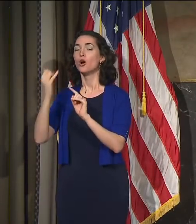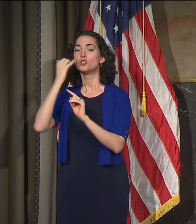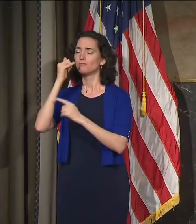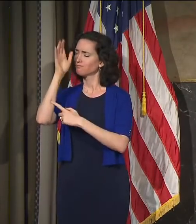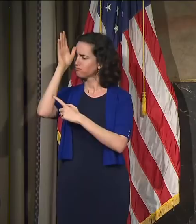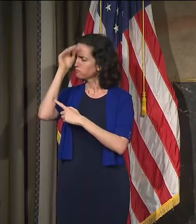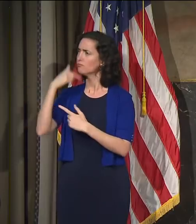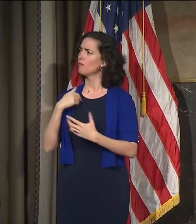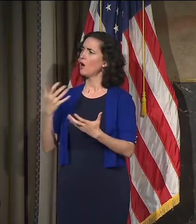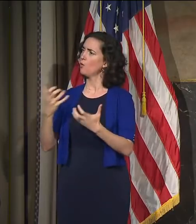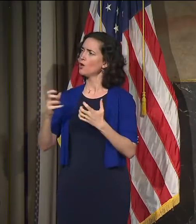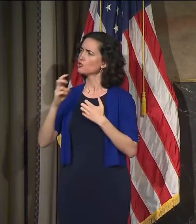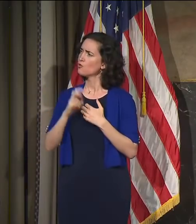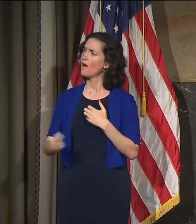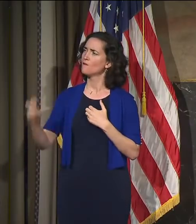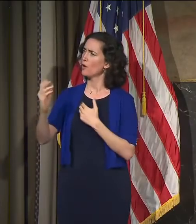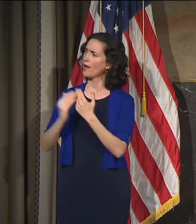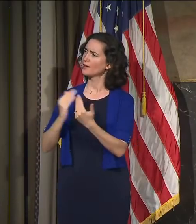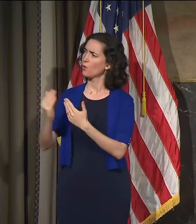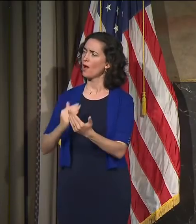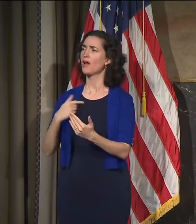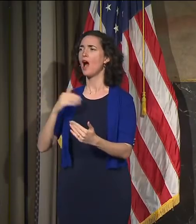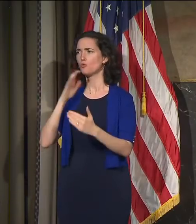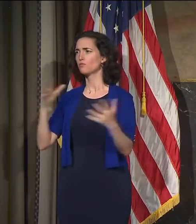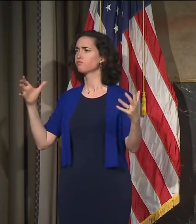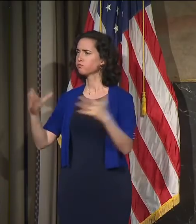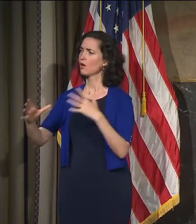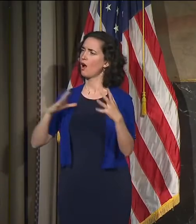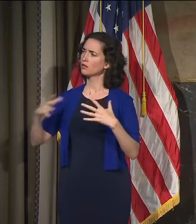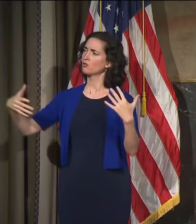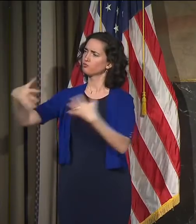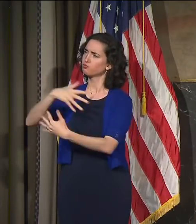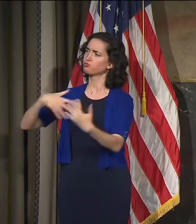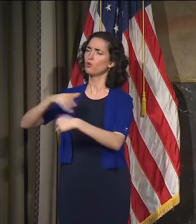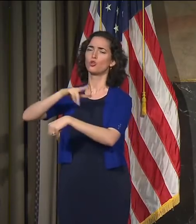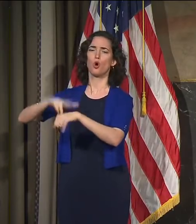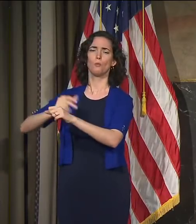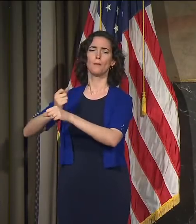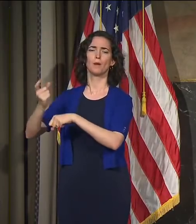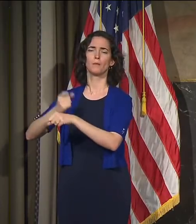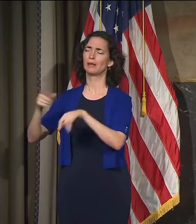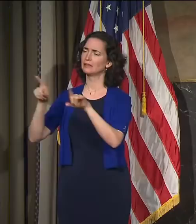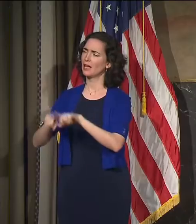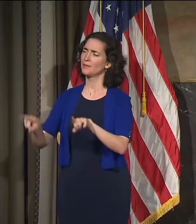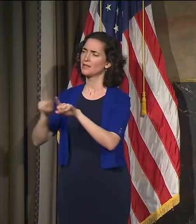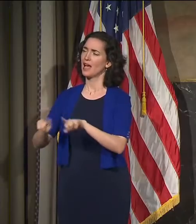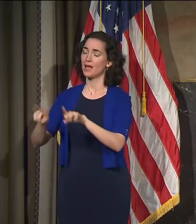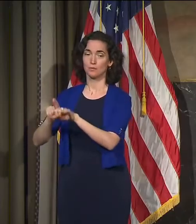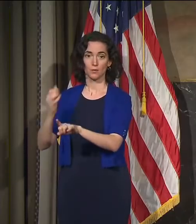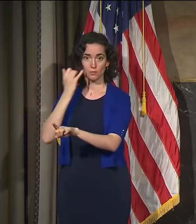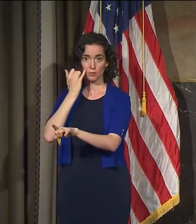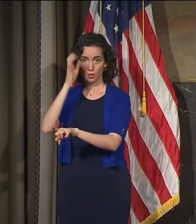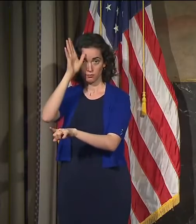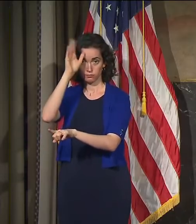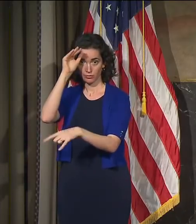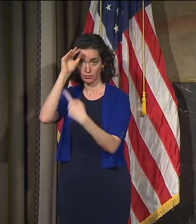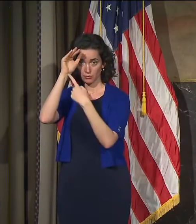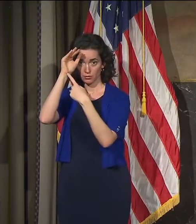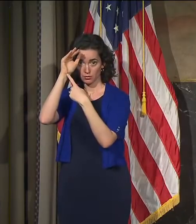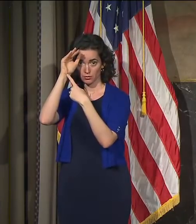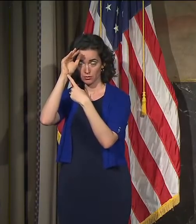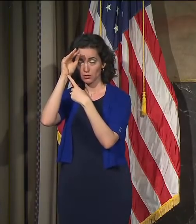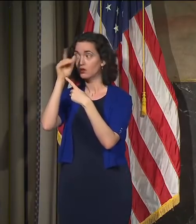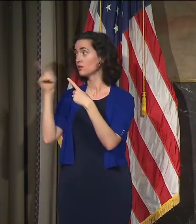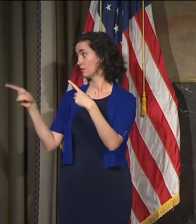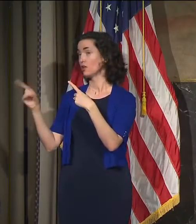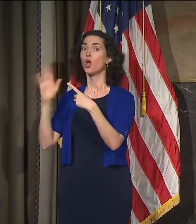traveling and having those holiday-related activities and gatherings like we normally would, then we're obviously going to be in